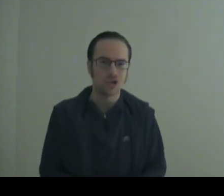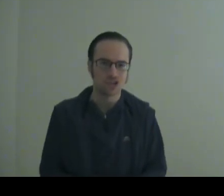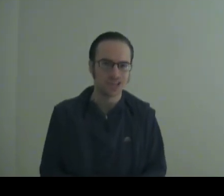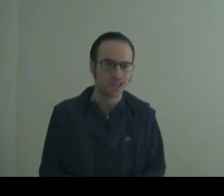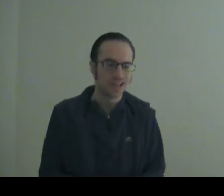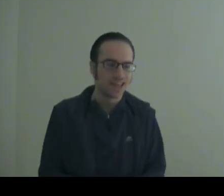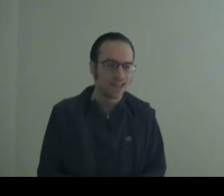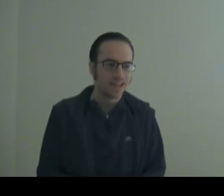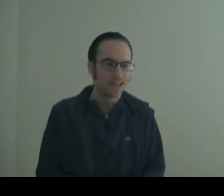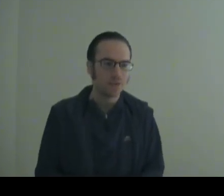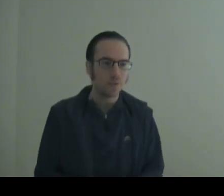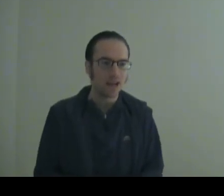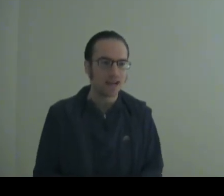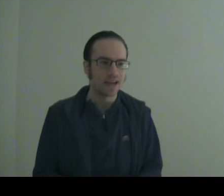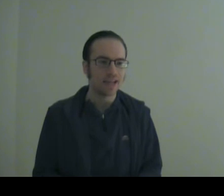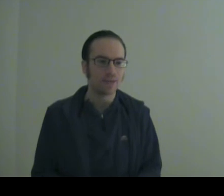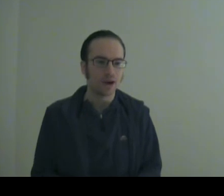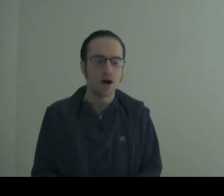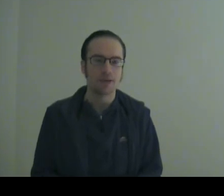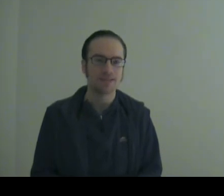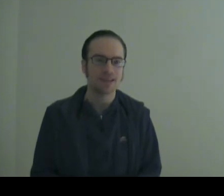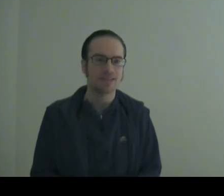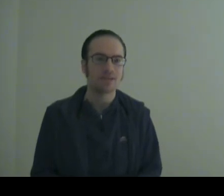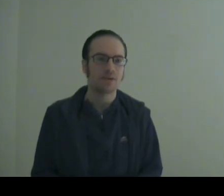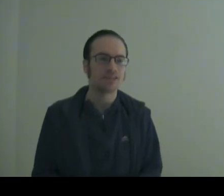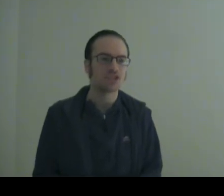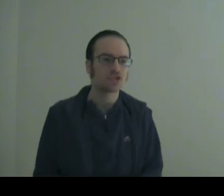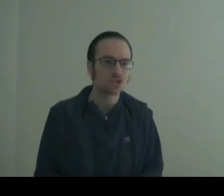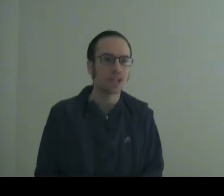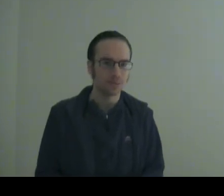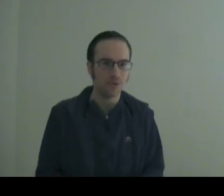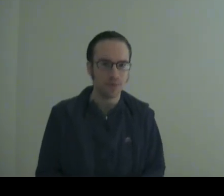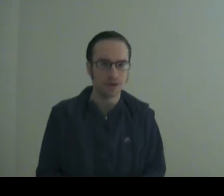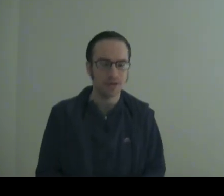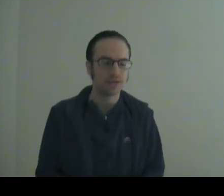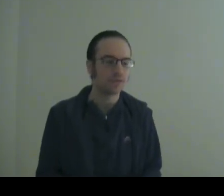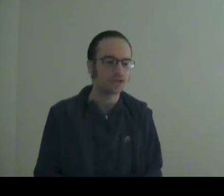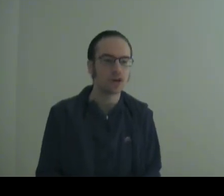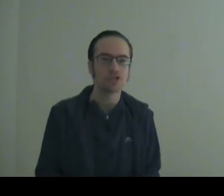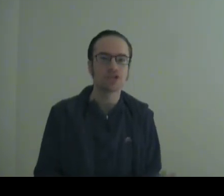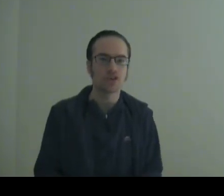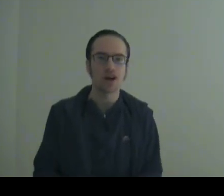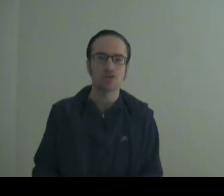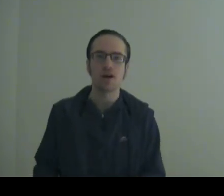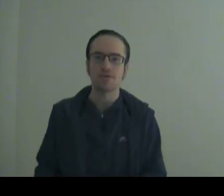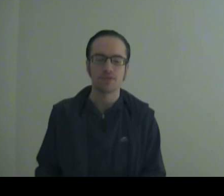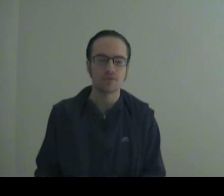Hershey. When in the comics, that's apparently strictly prohibited. You know, judges are not to have